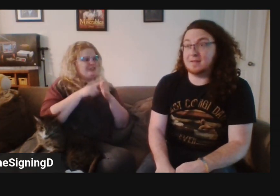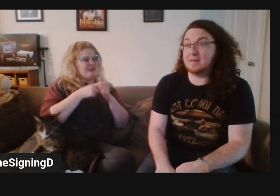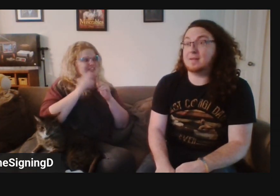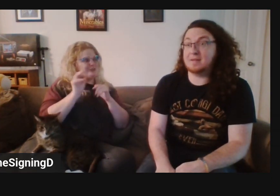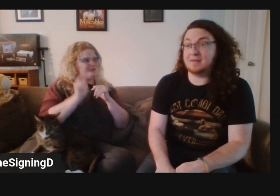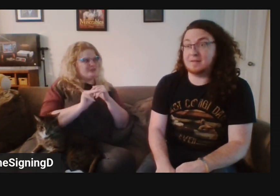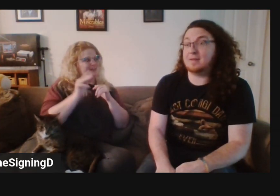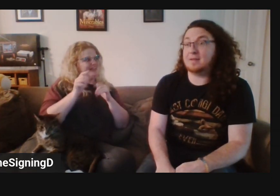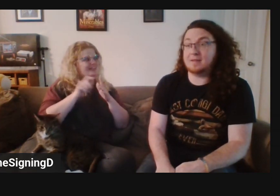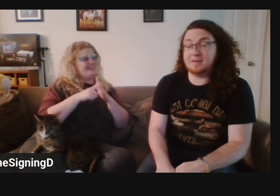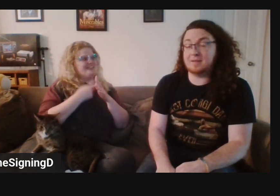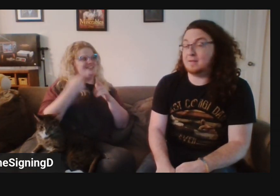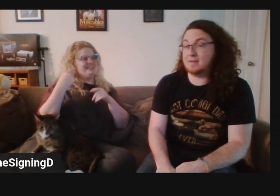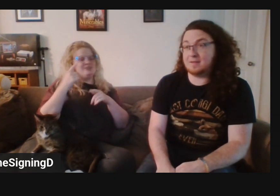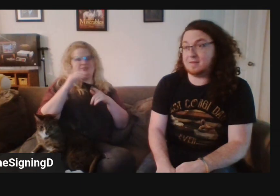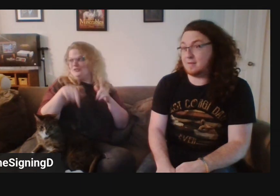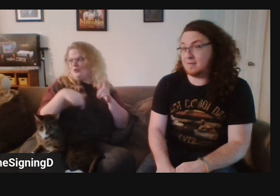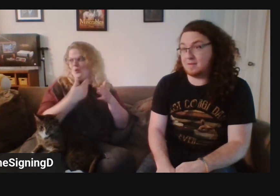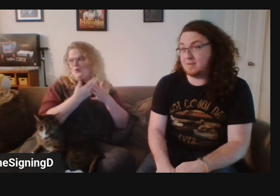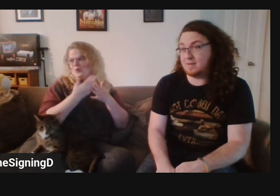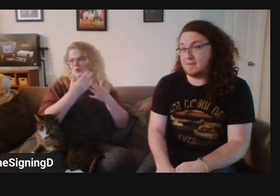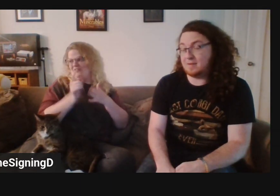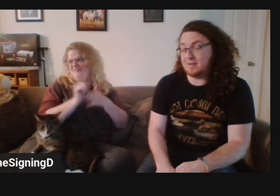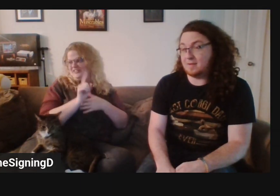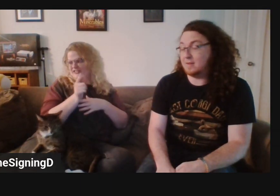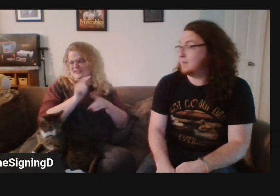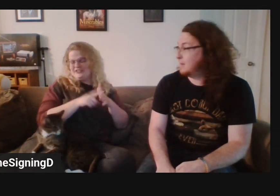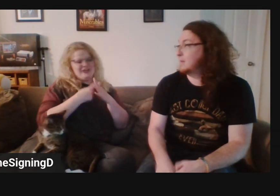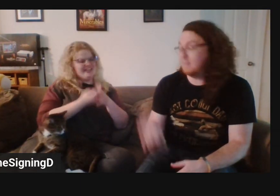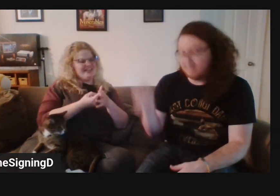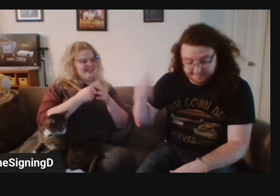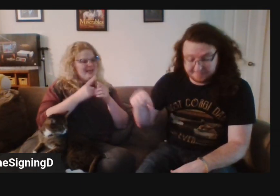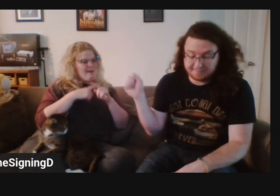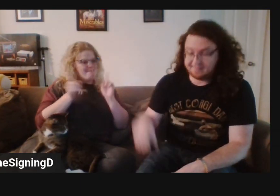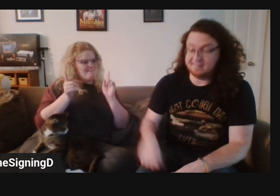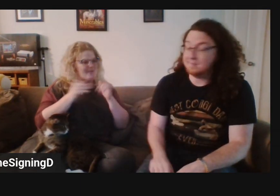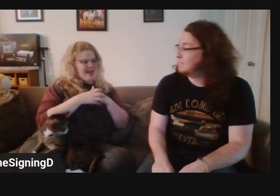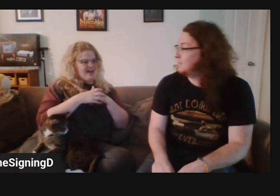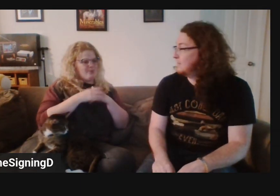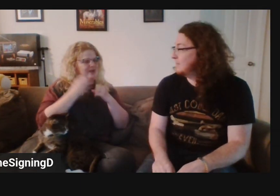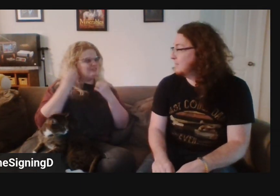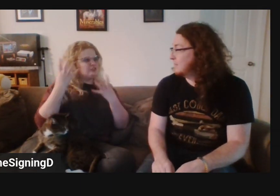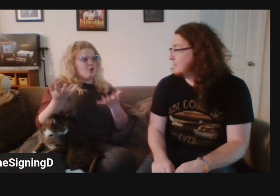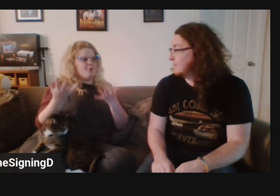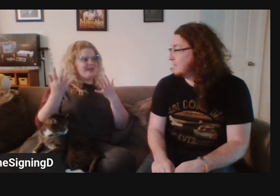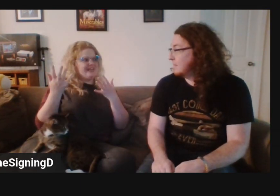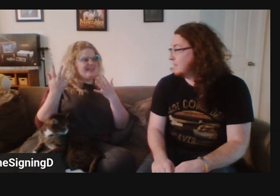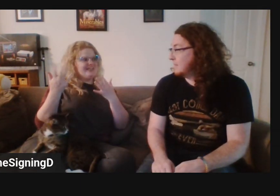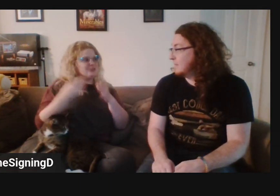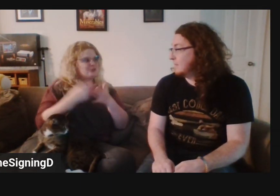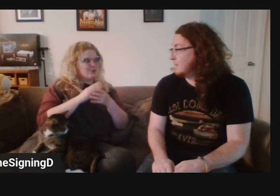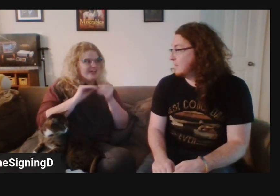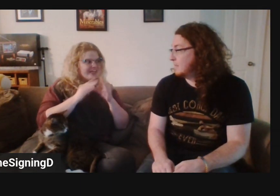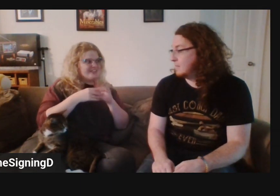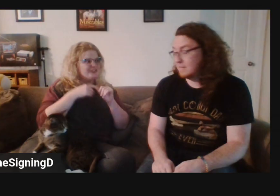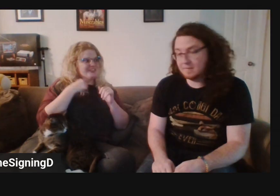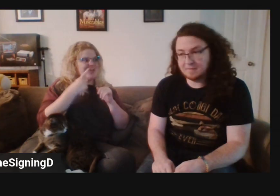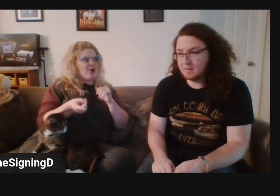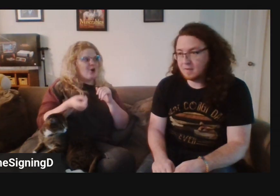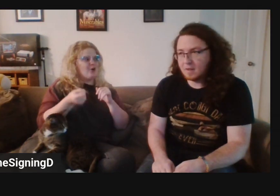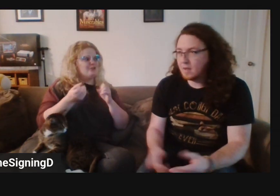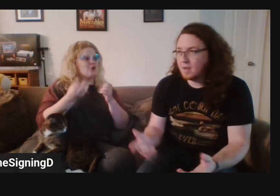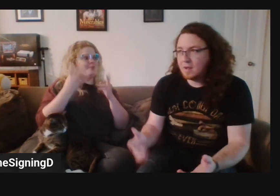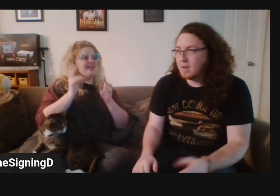since you started social media, then this whole adventure started. and we have so many stories